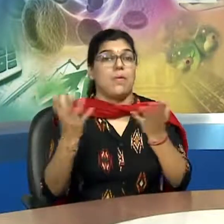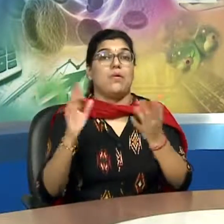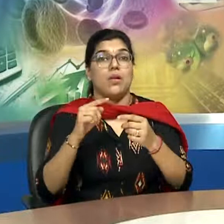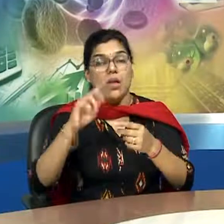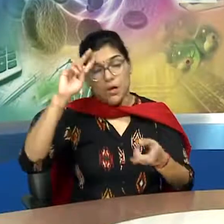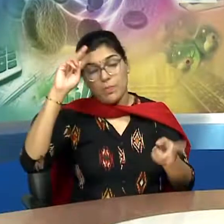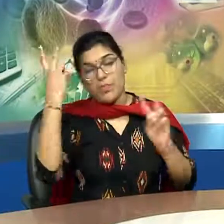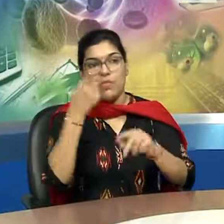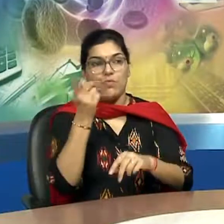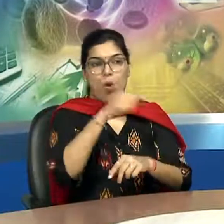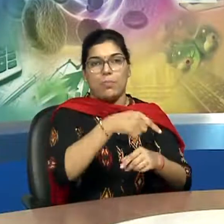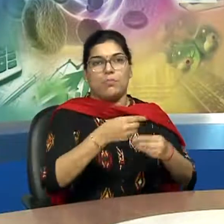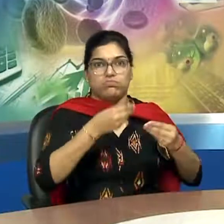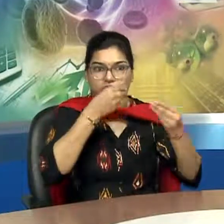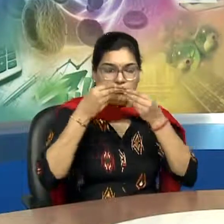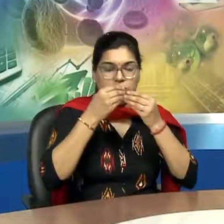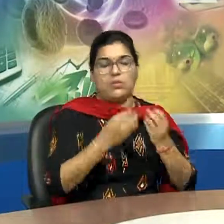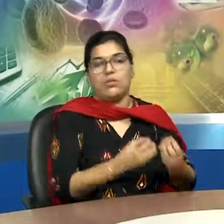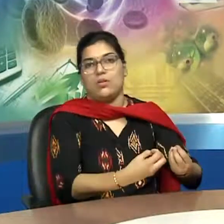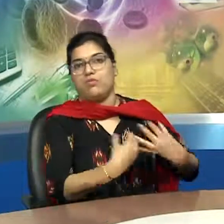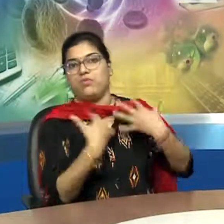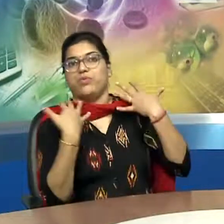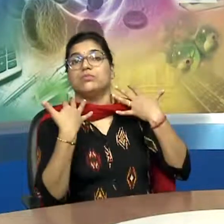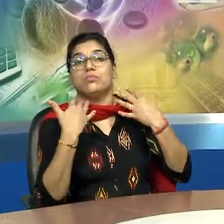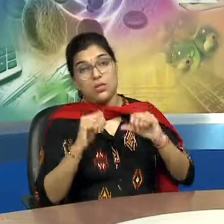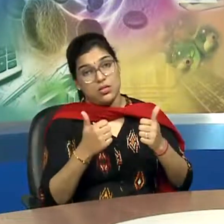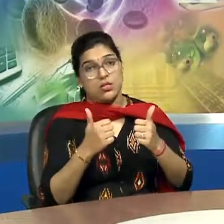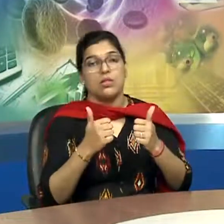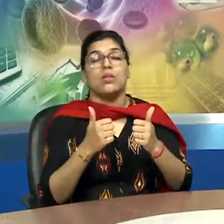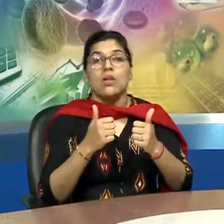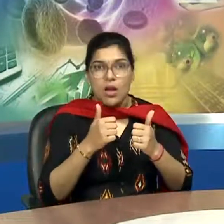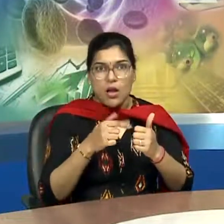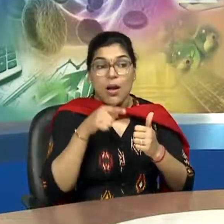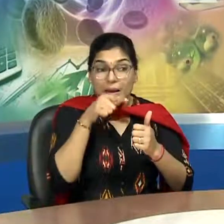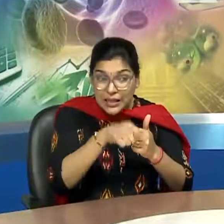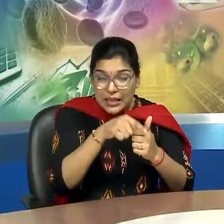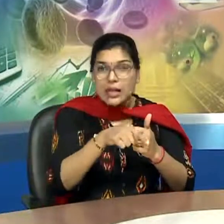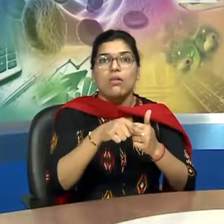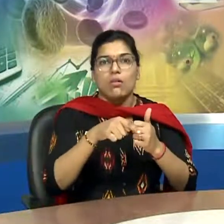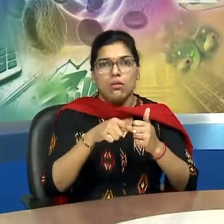The person is not aware what is right, what is wrong, what should be done and what should not be done.